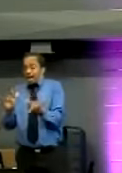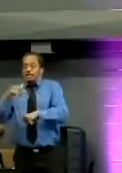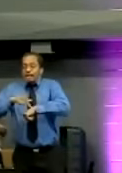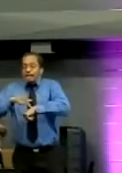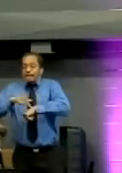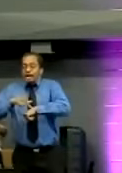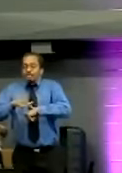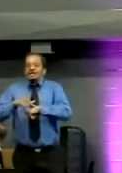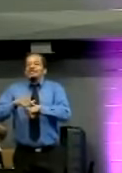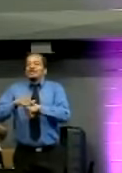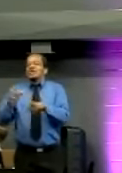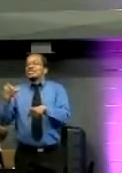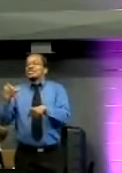forgive.